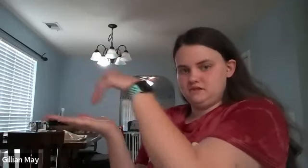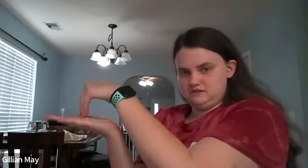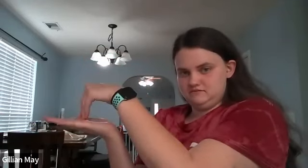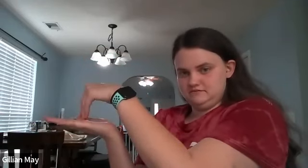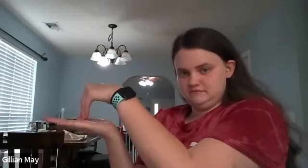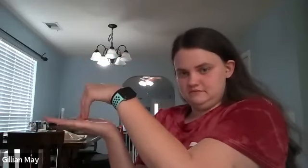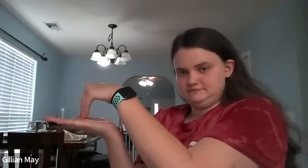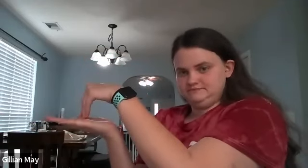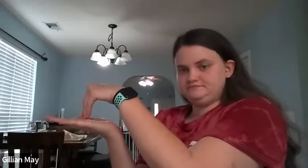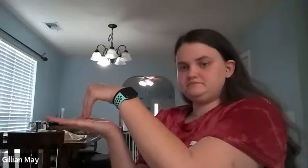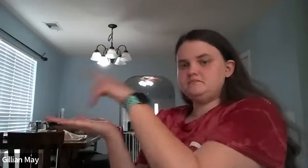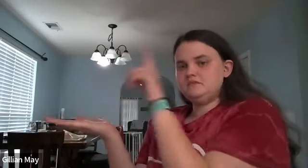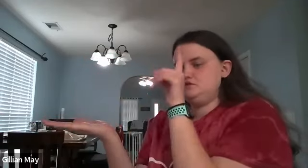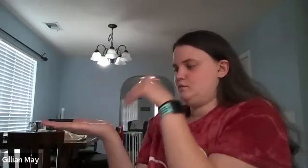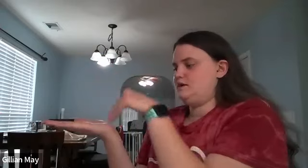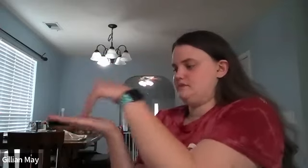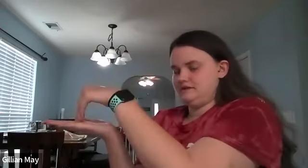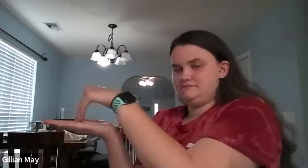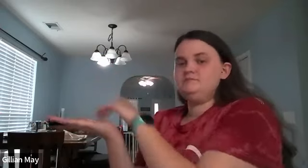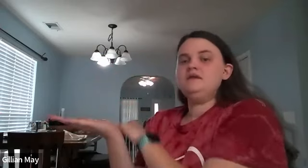million. So 1,000,000.